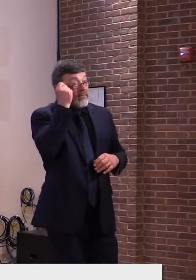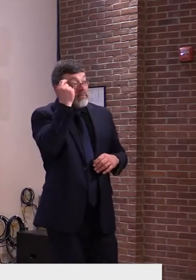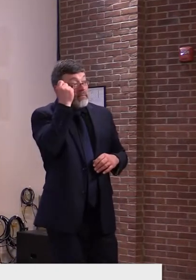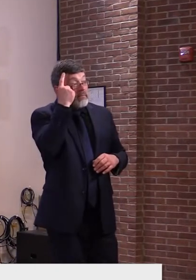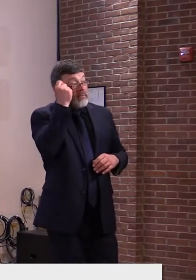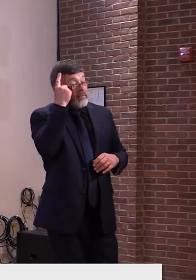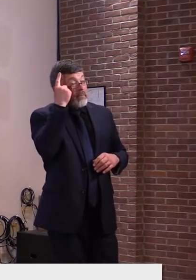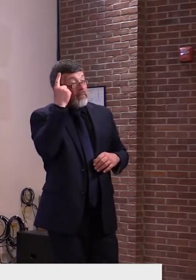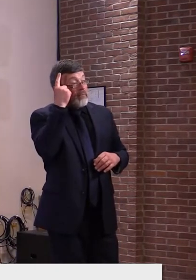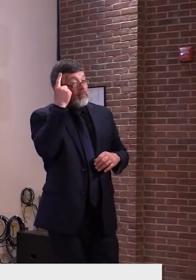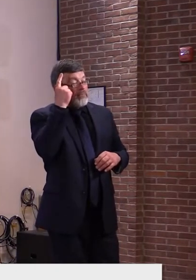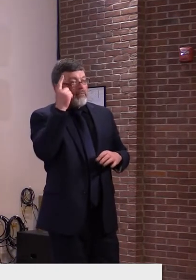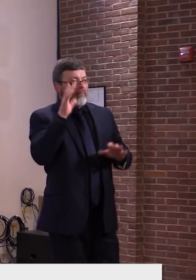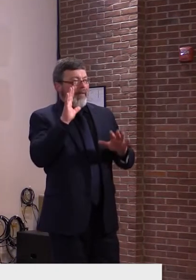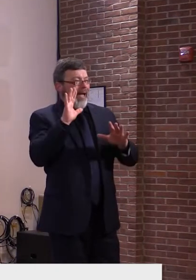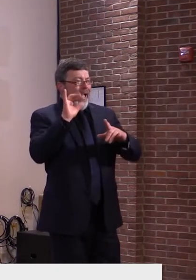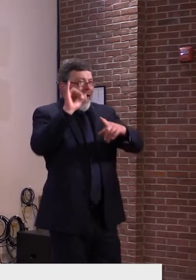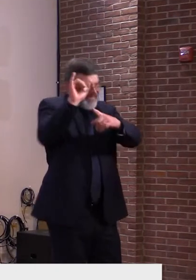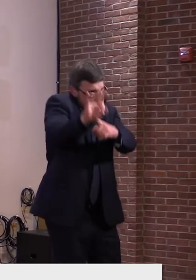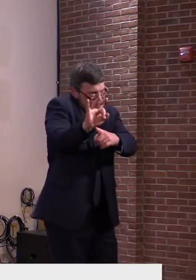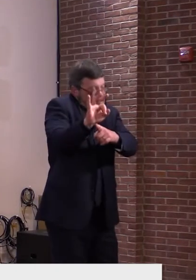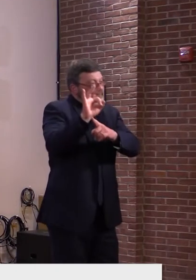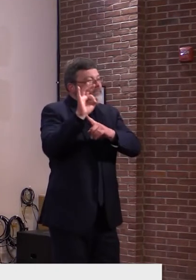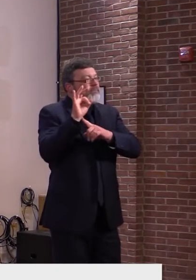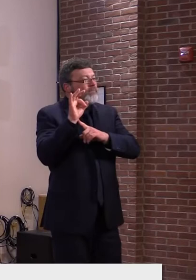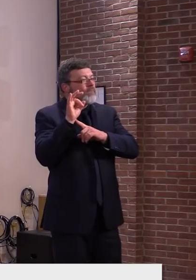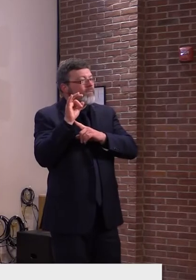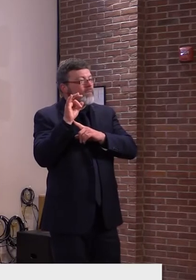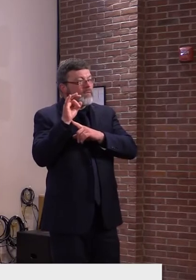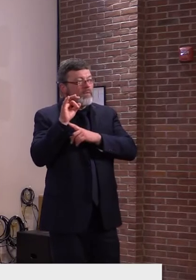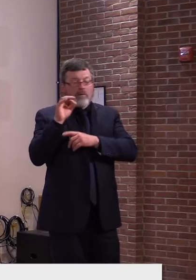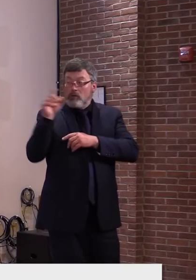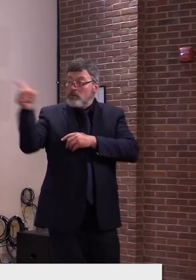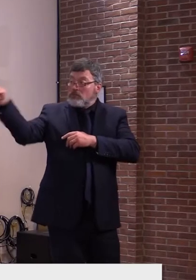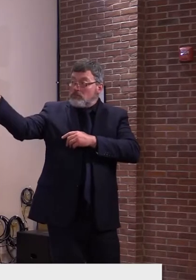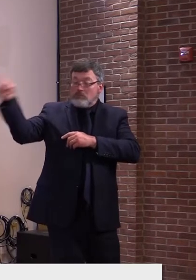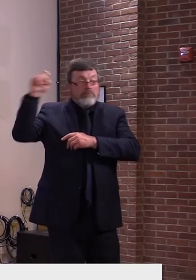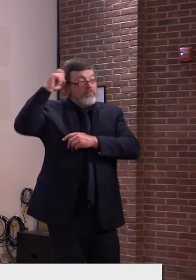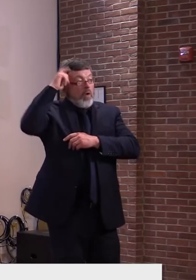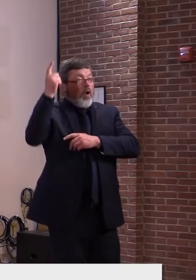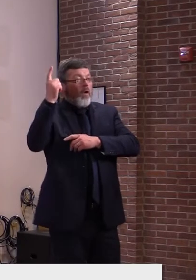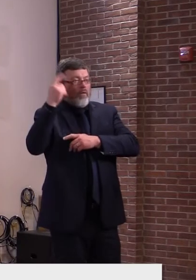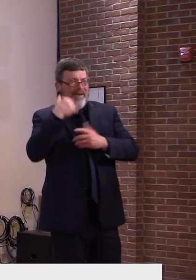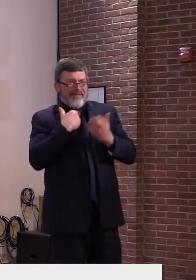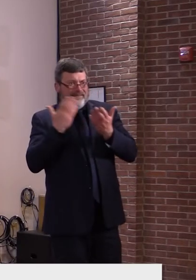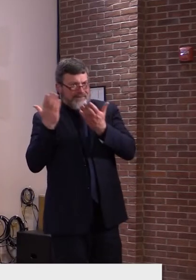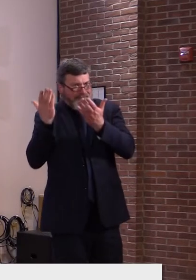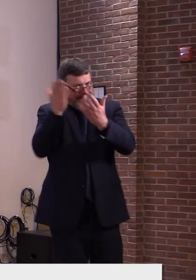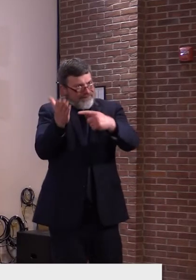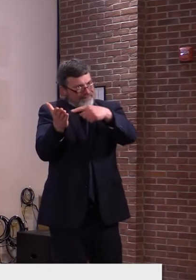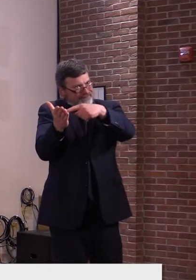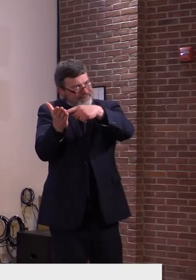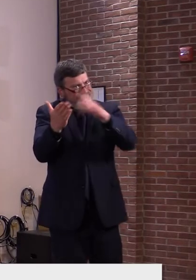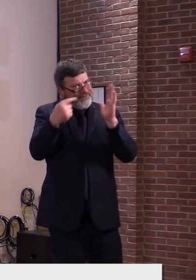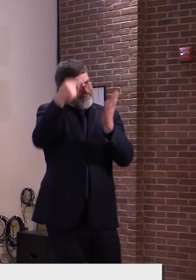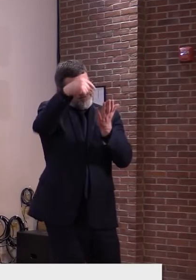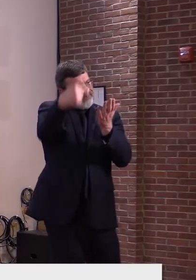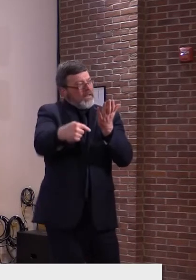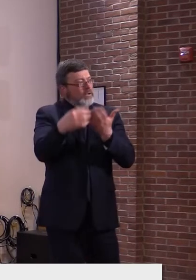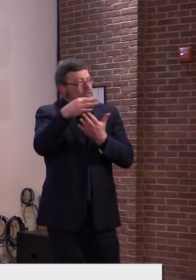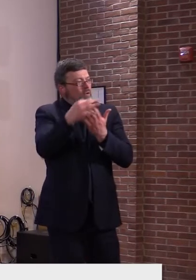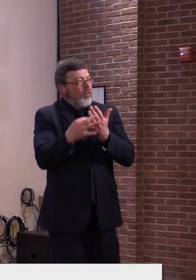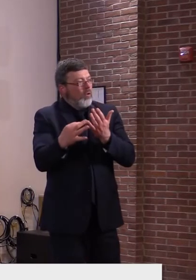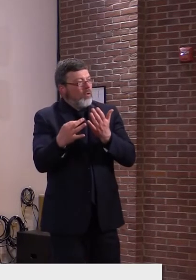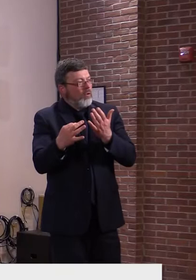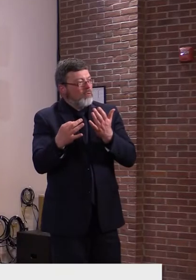basically using the option that the governor has proposed for new hires, if there would be about 450, I